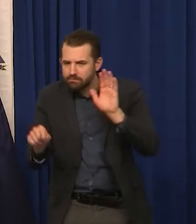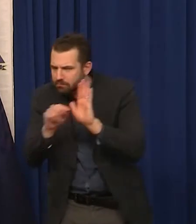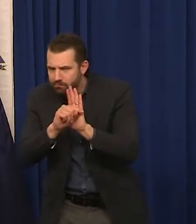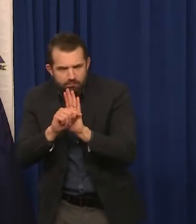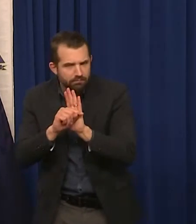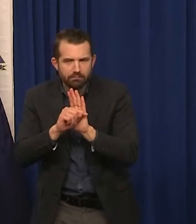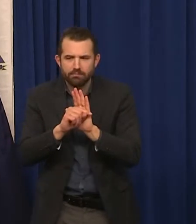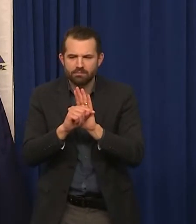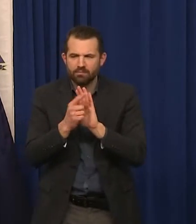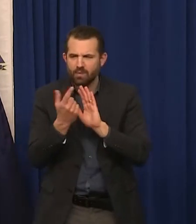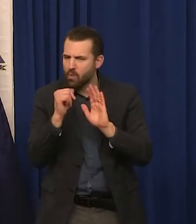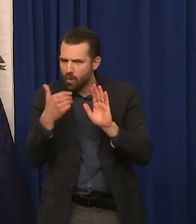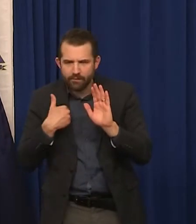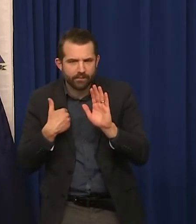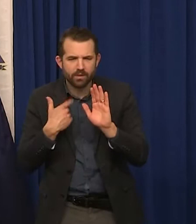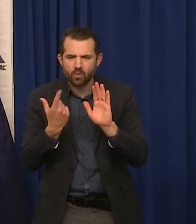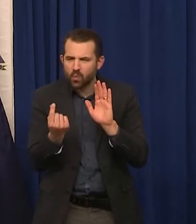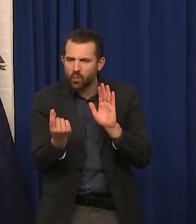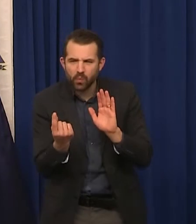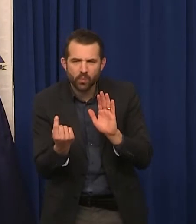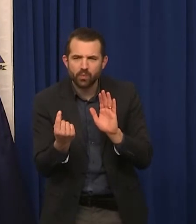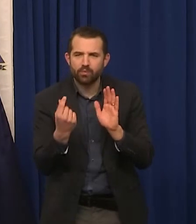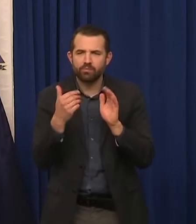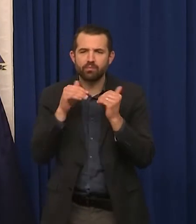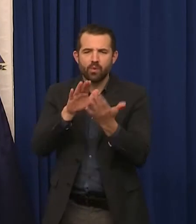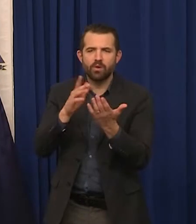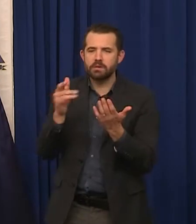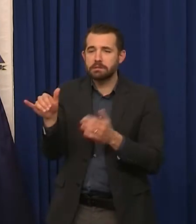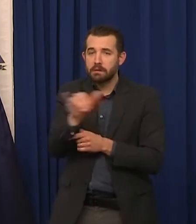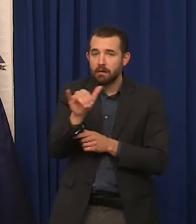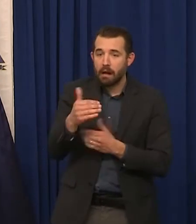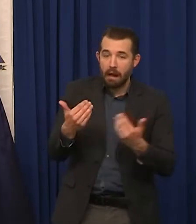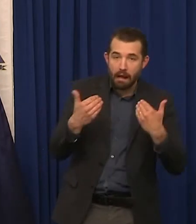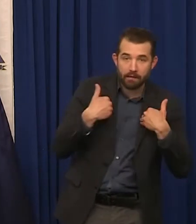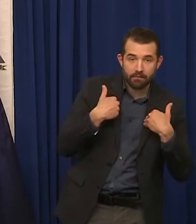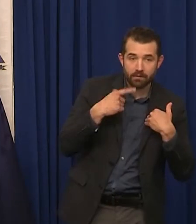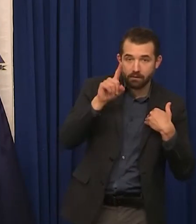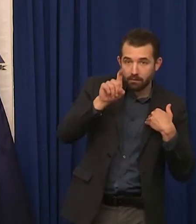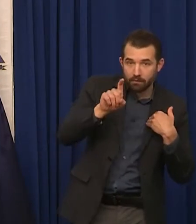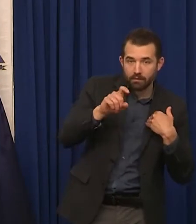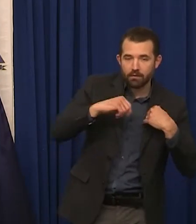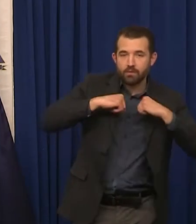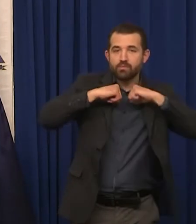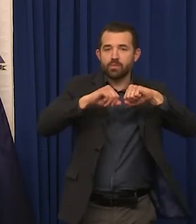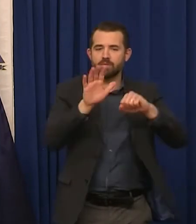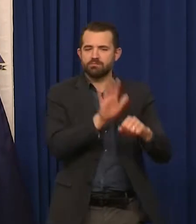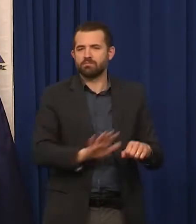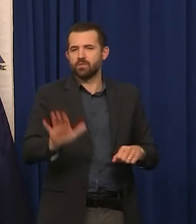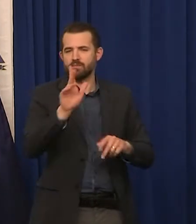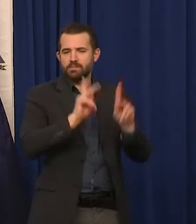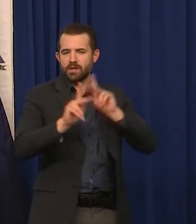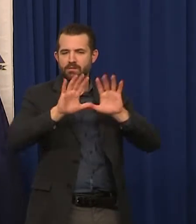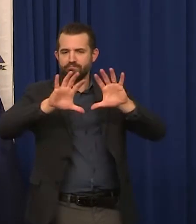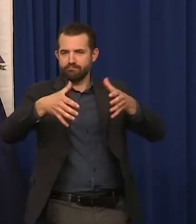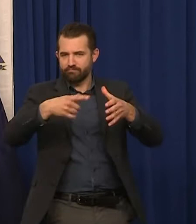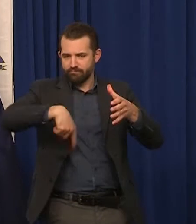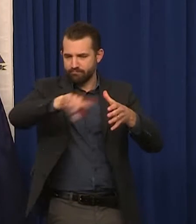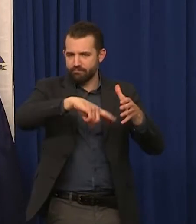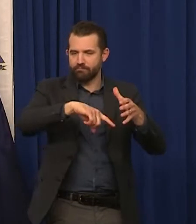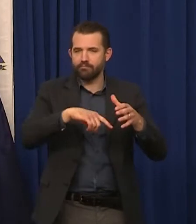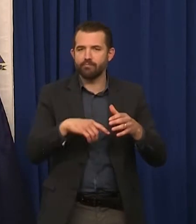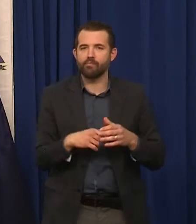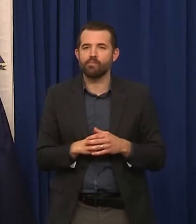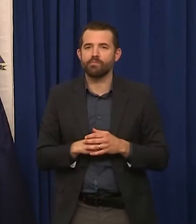they might have the disease anyways for public health isolation concerns. So it's obviously a